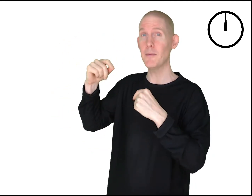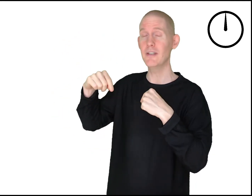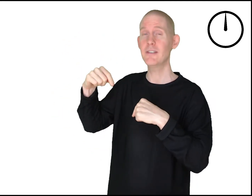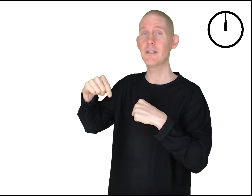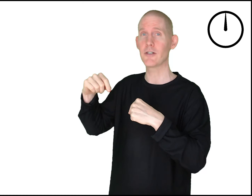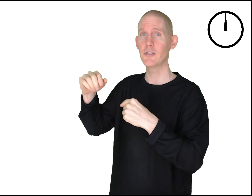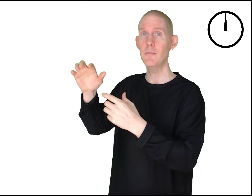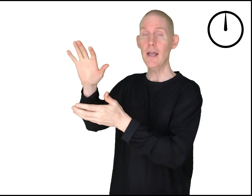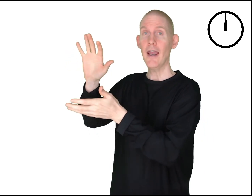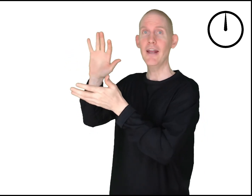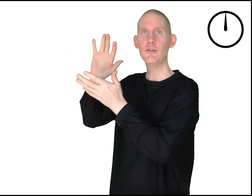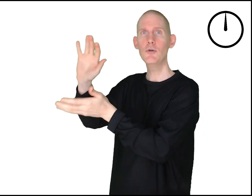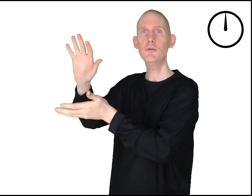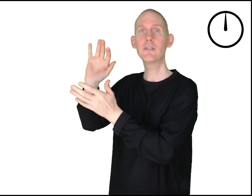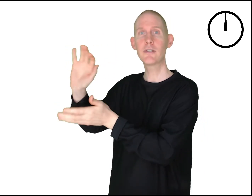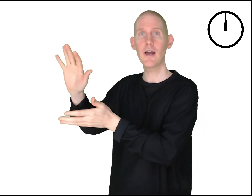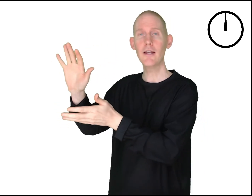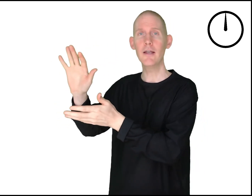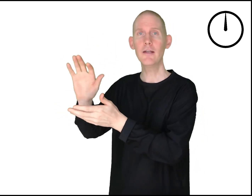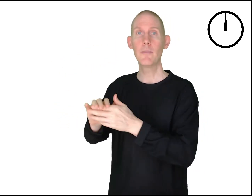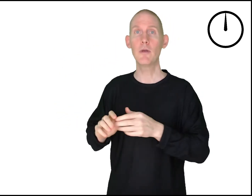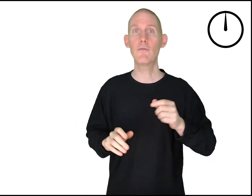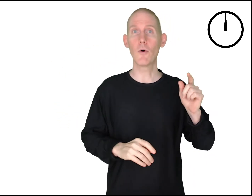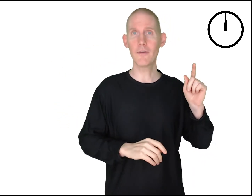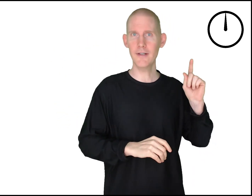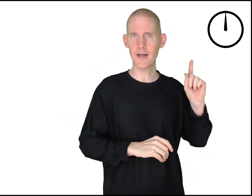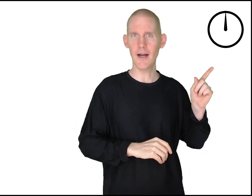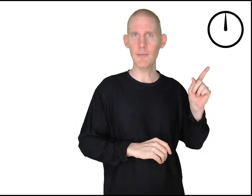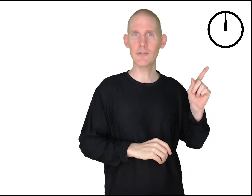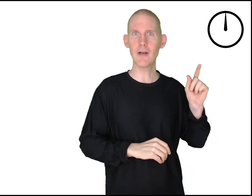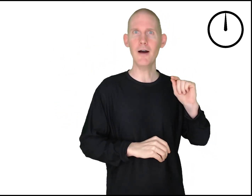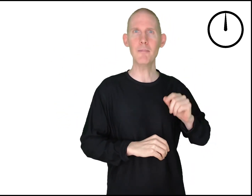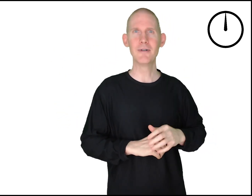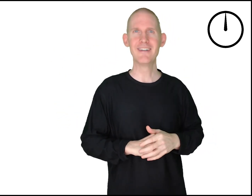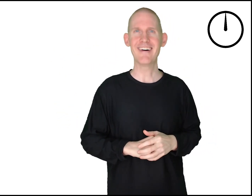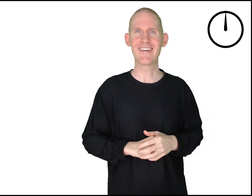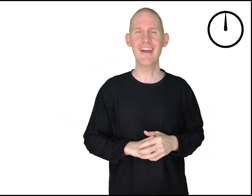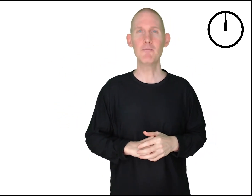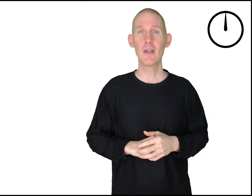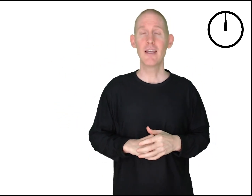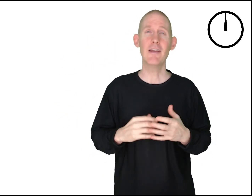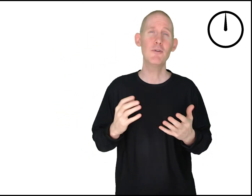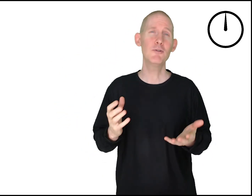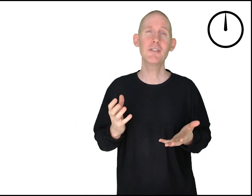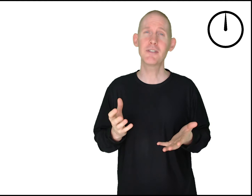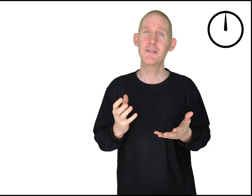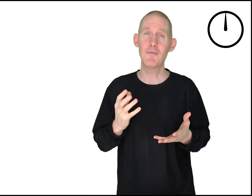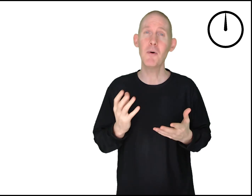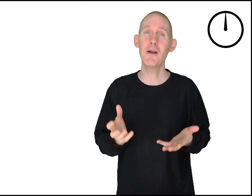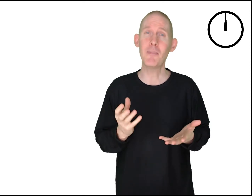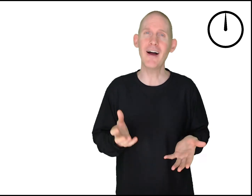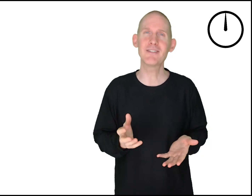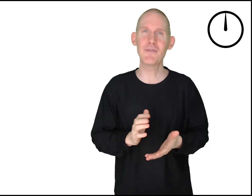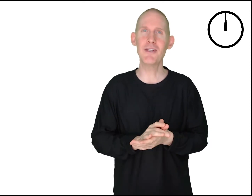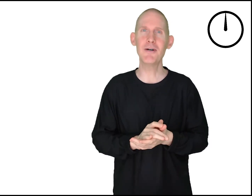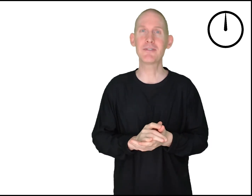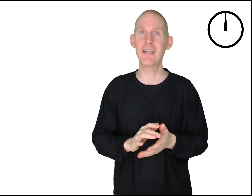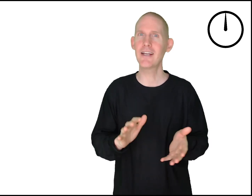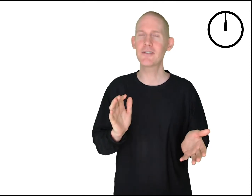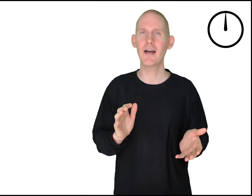this section, and you sign it before the timer's up. Okay, if you want to pause the video, take your time,